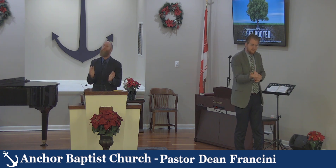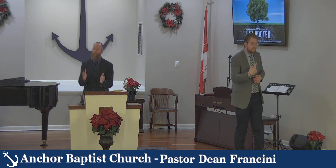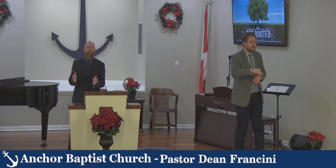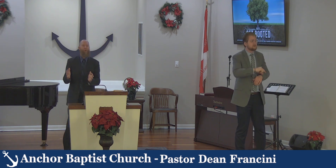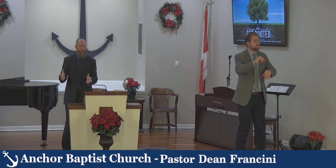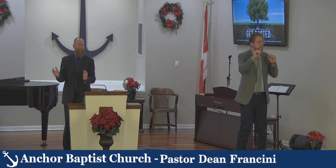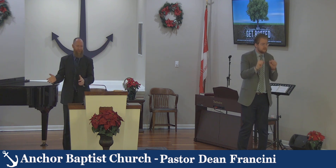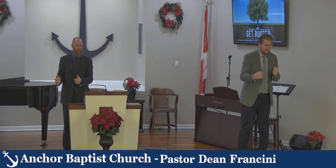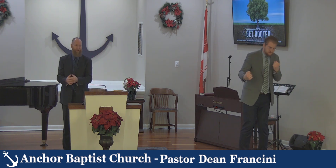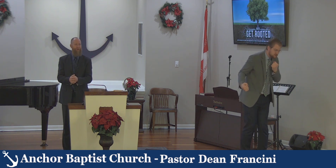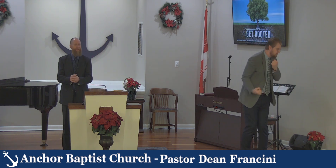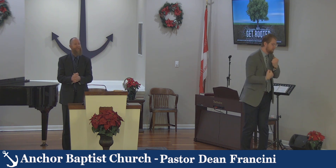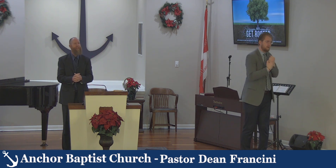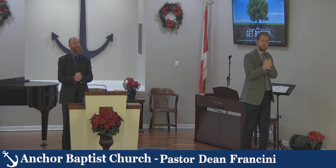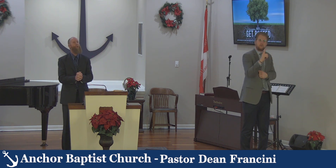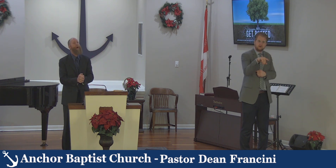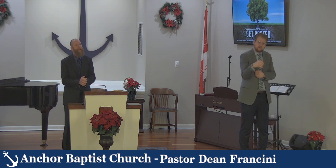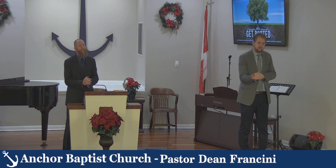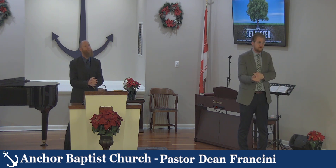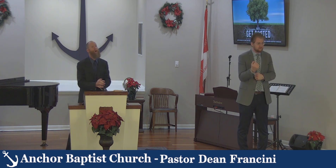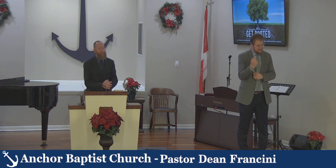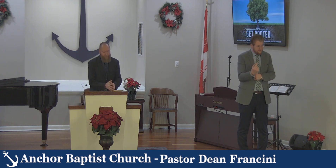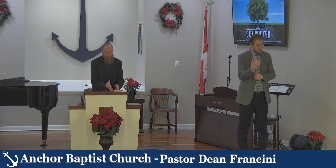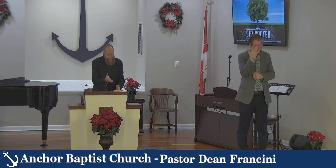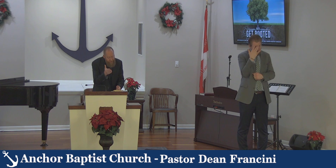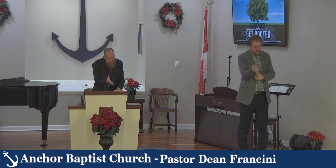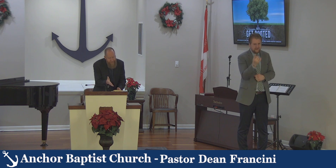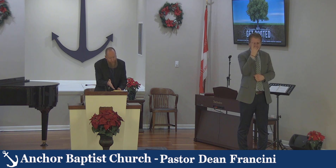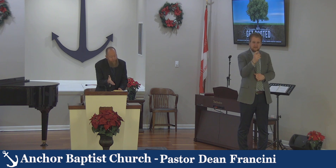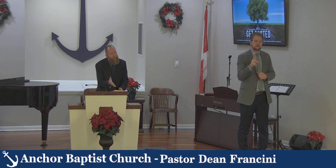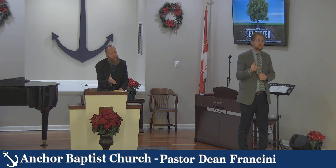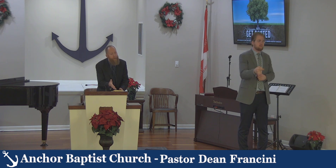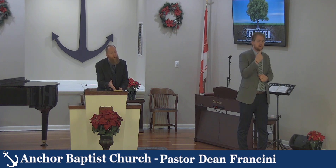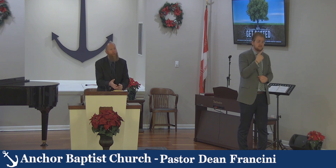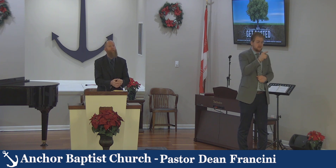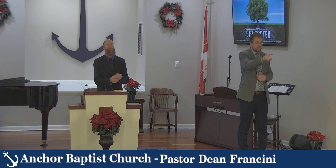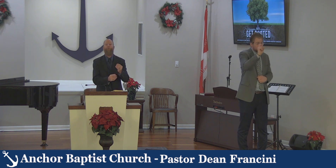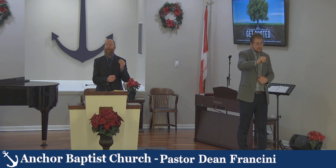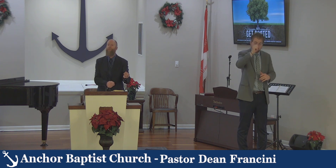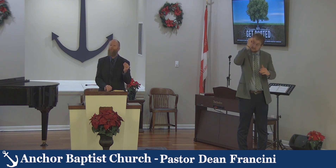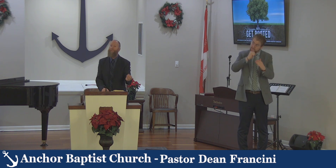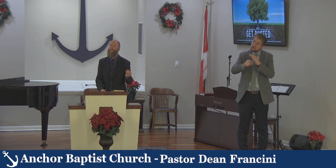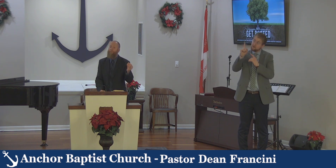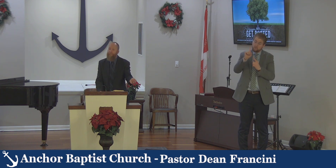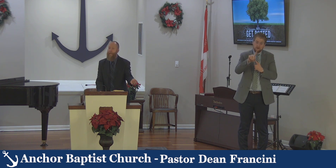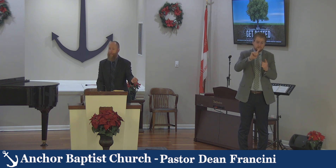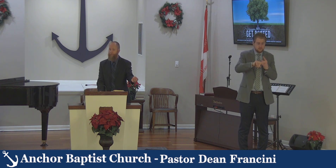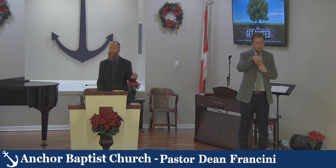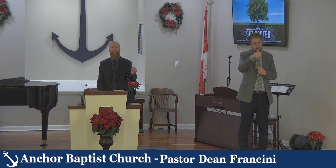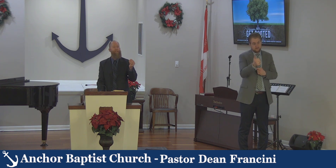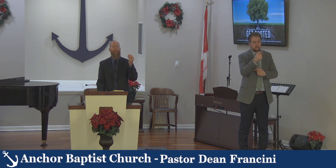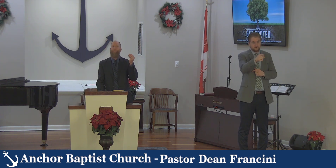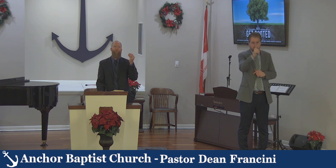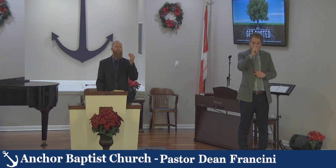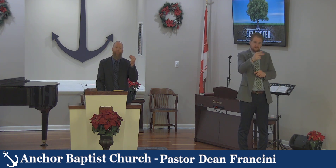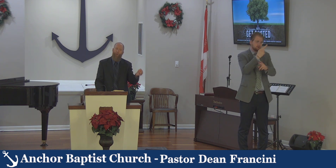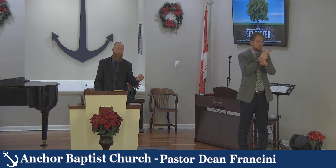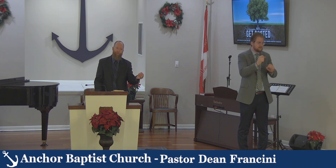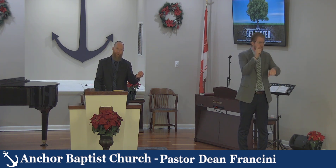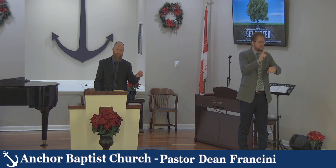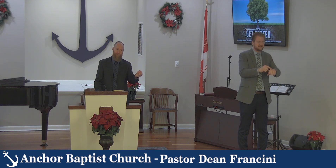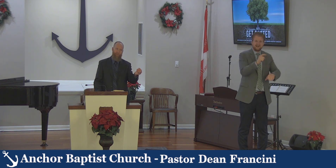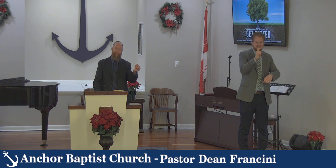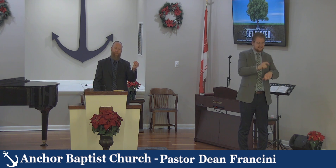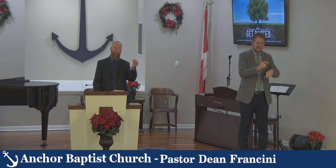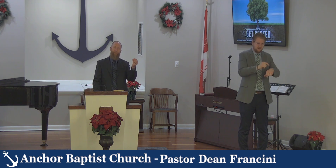can forbear one another. You with me? Why? Because Paul says you got to submit one to another because you must redeem the time. Time's too short